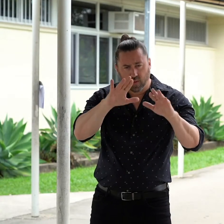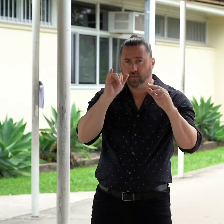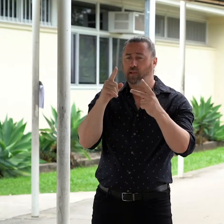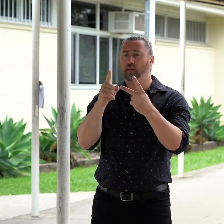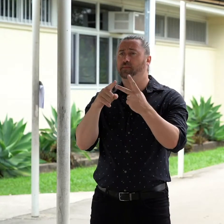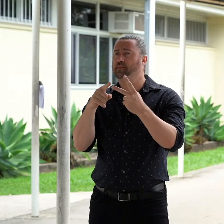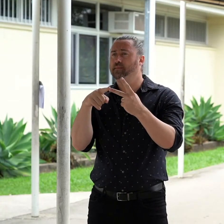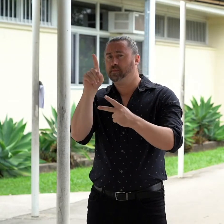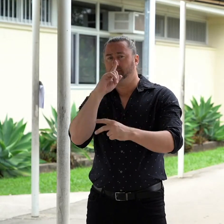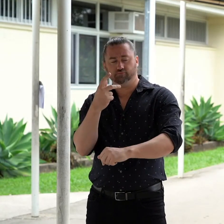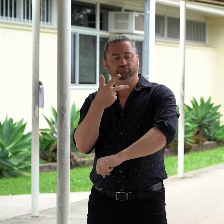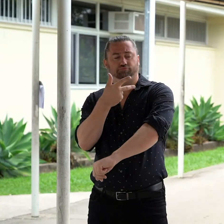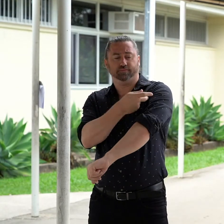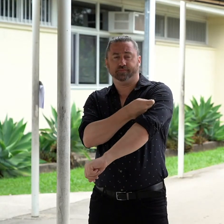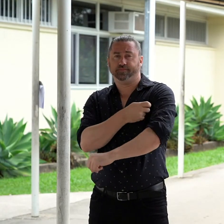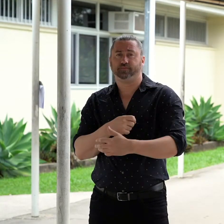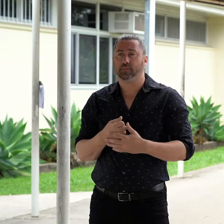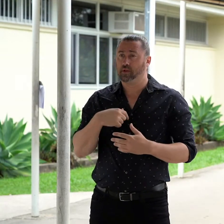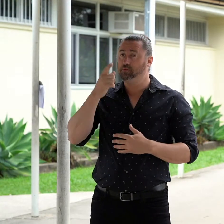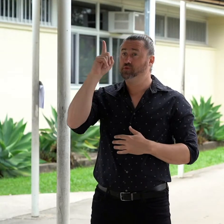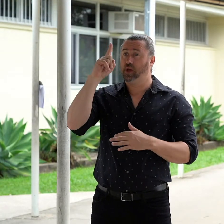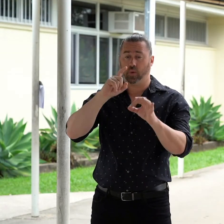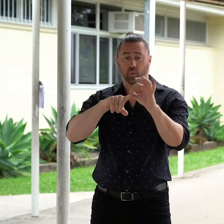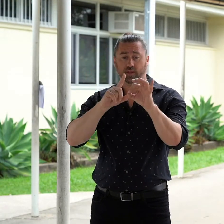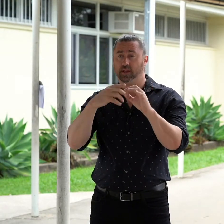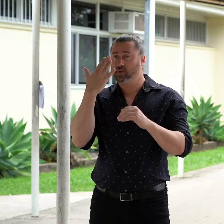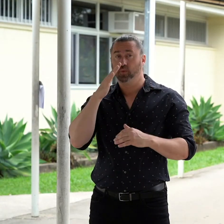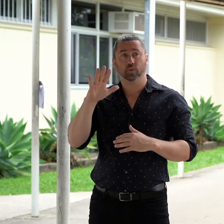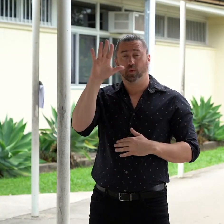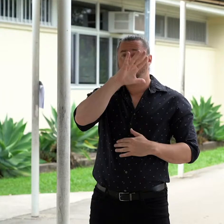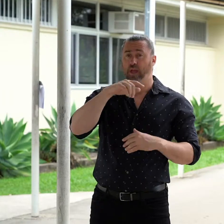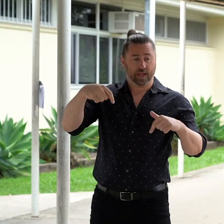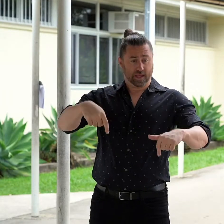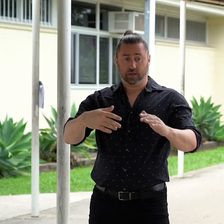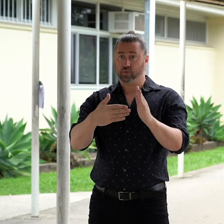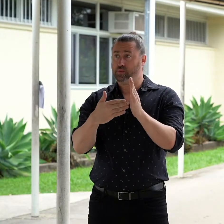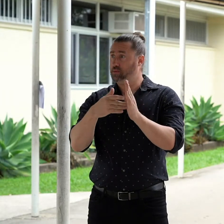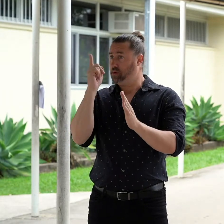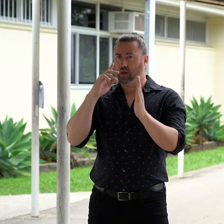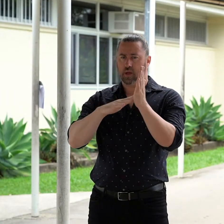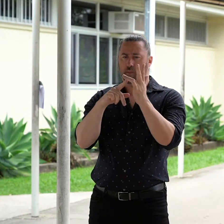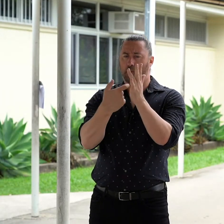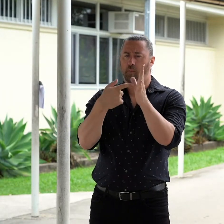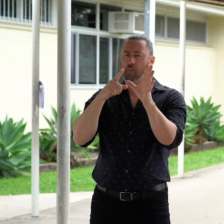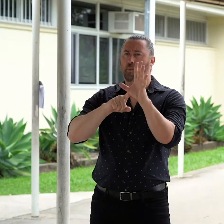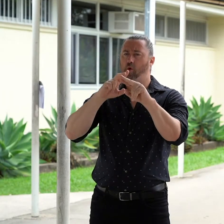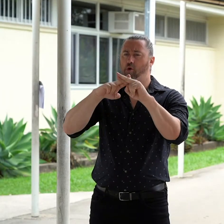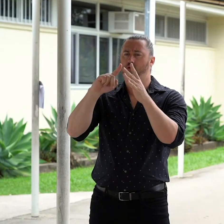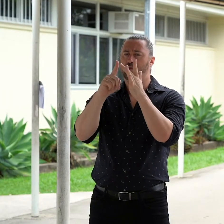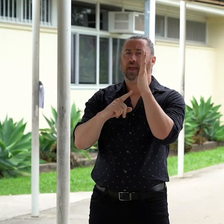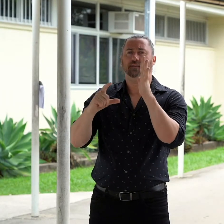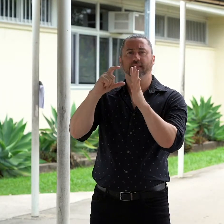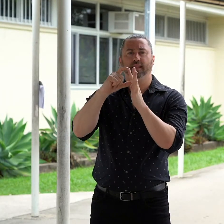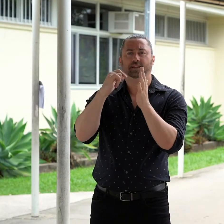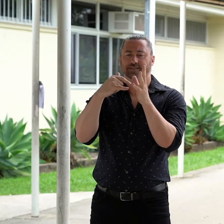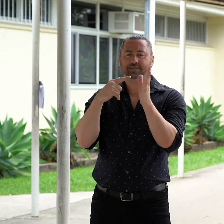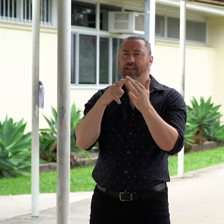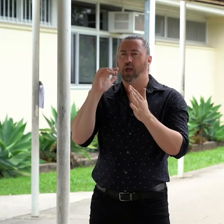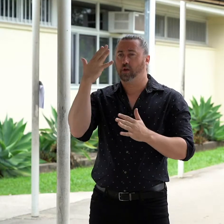schools across Queensland open today. I'm here at Morayfield State High School with Minister Mark Ryan, the local member